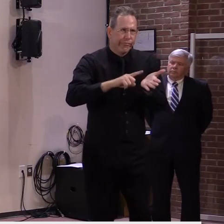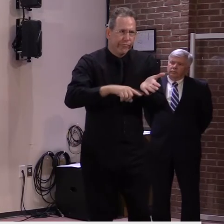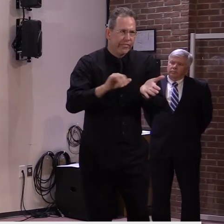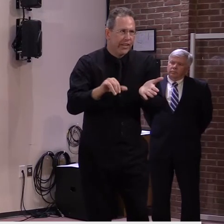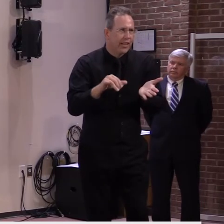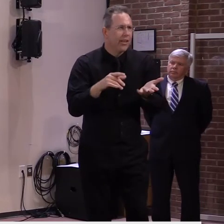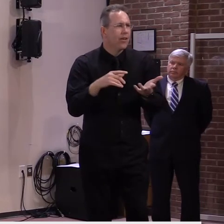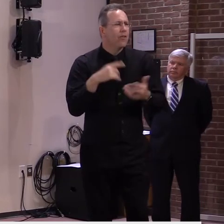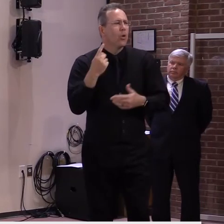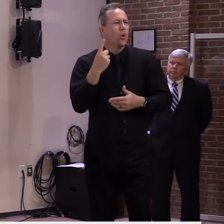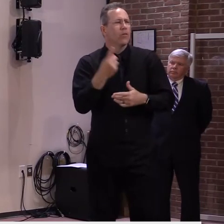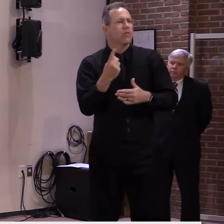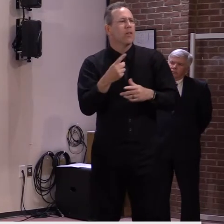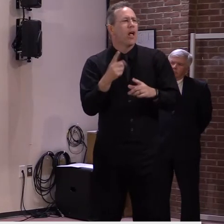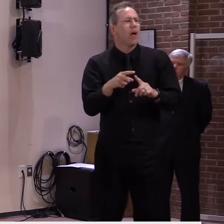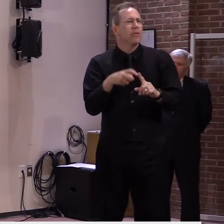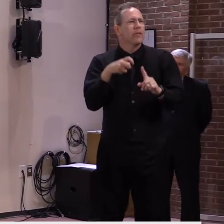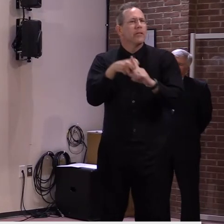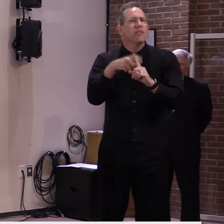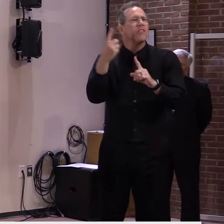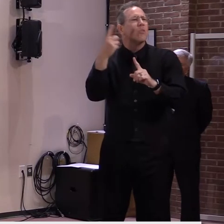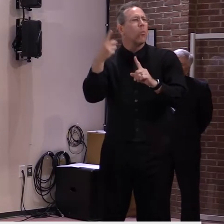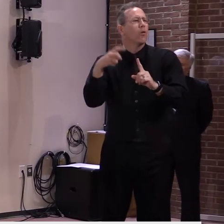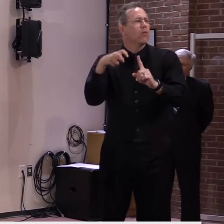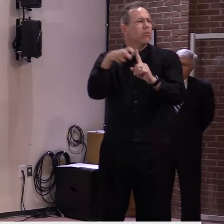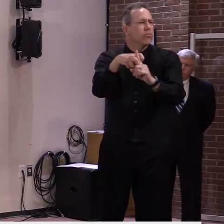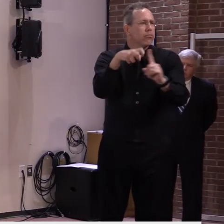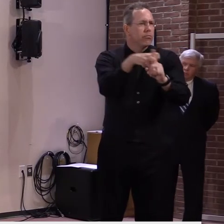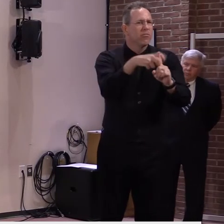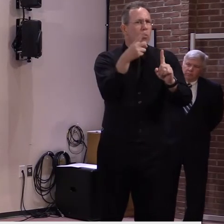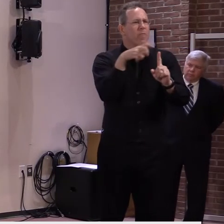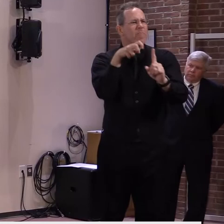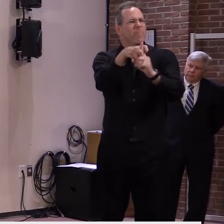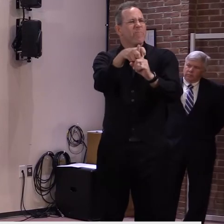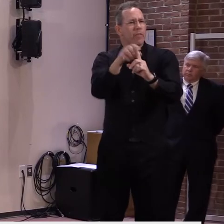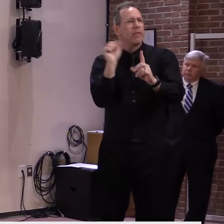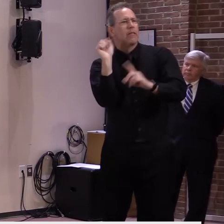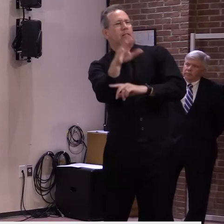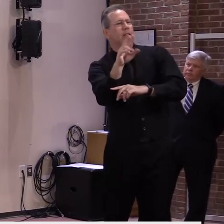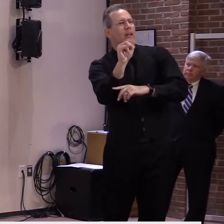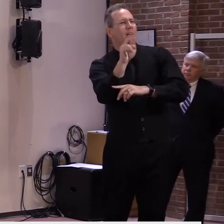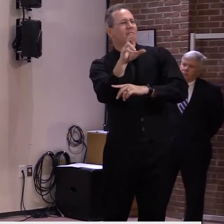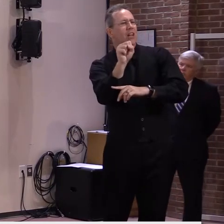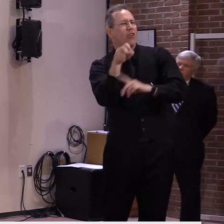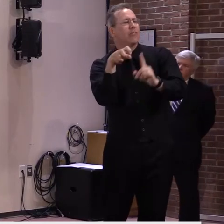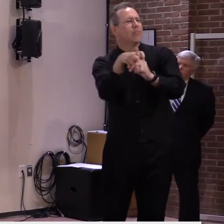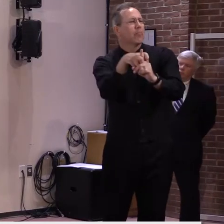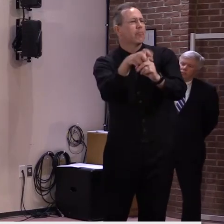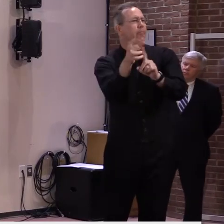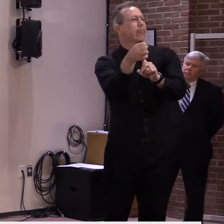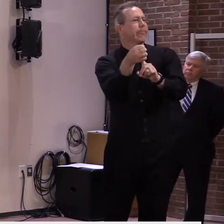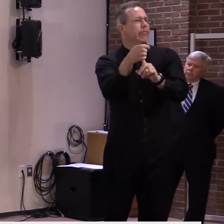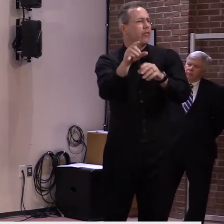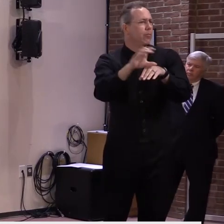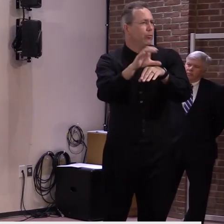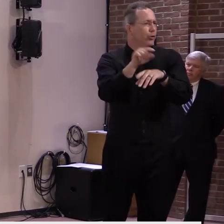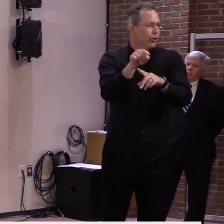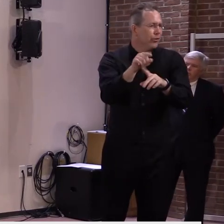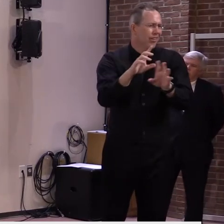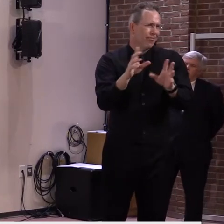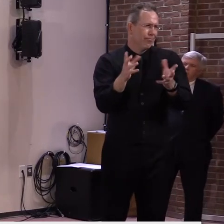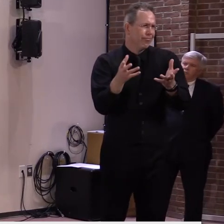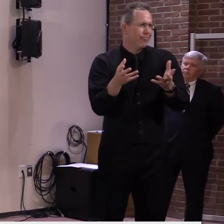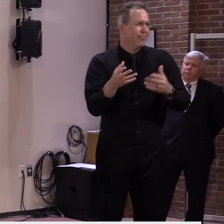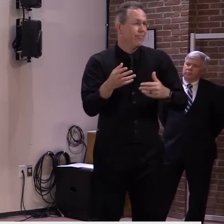we have put protections in place. And myself would say that anyone